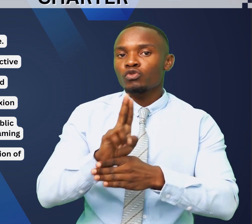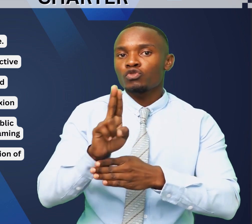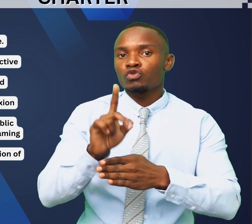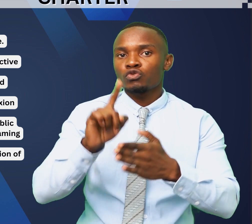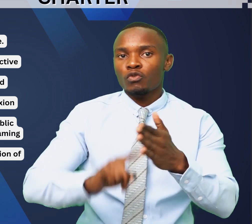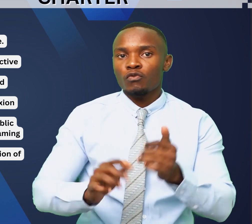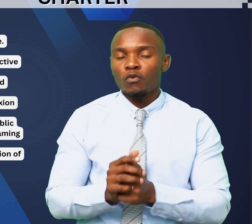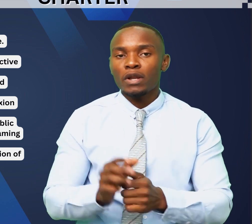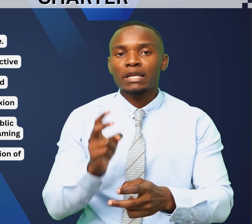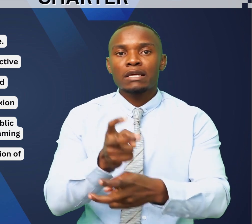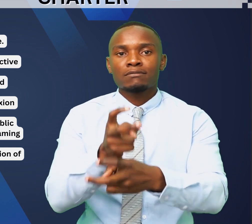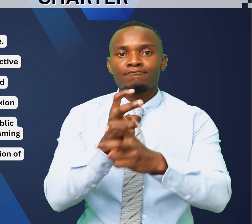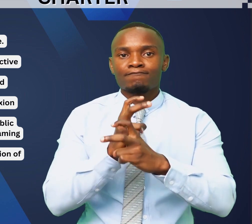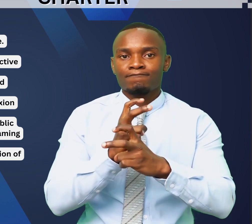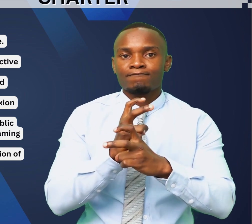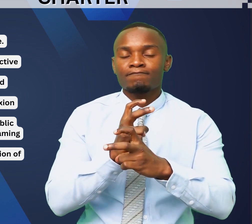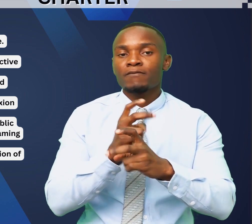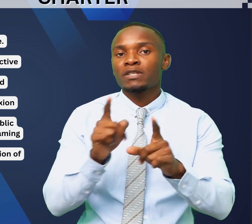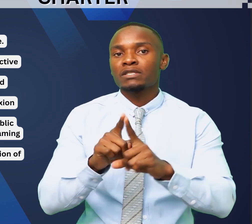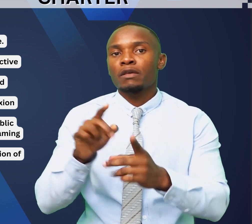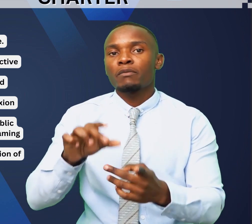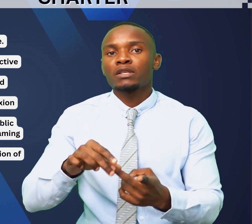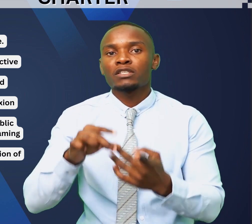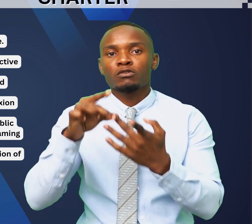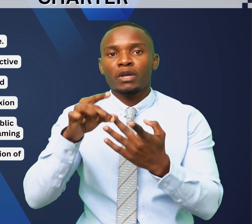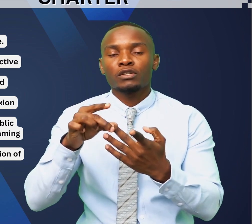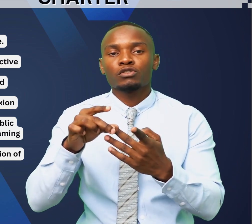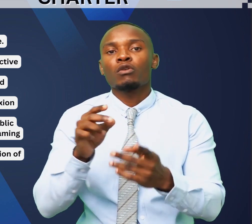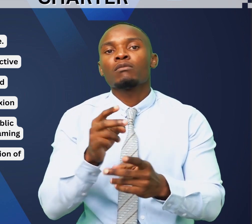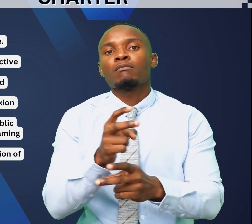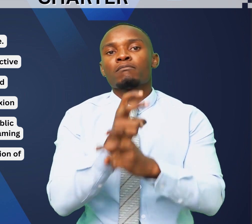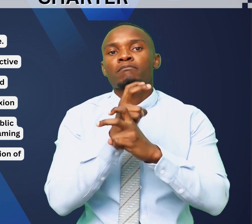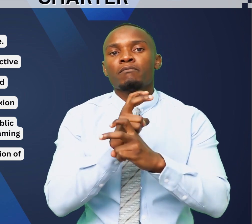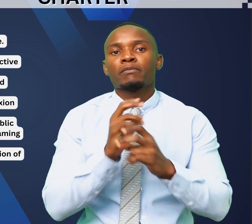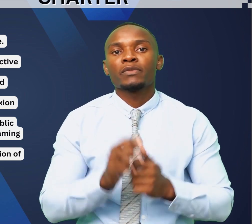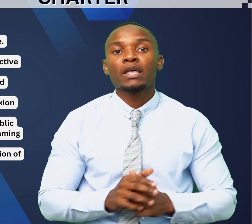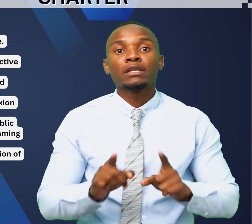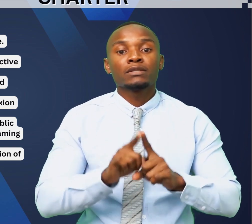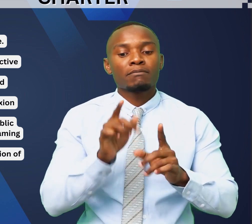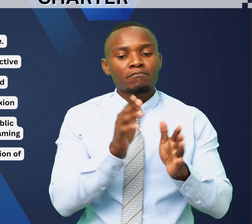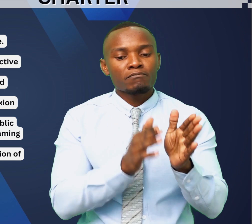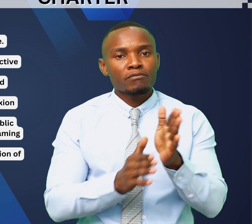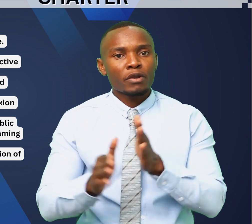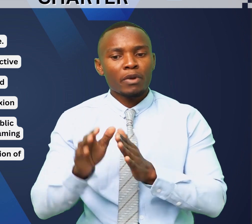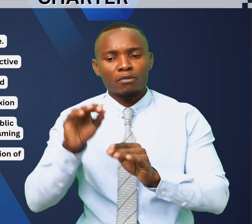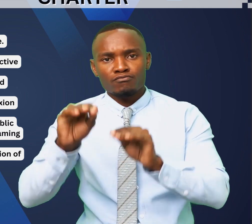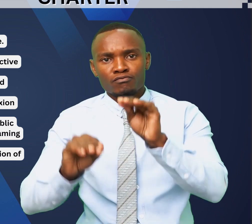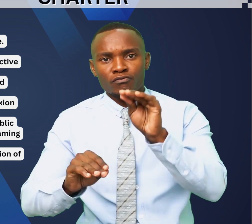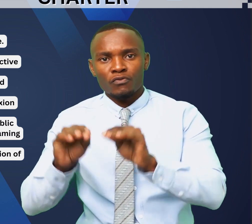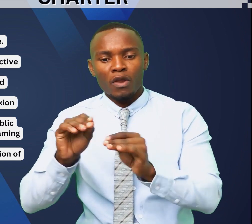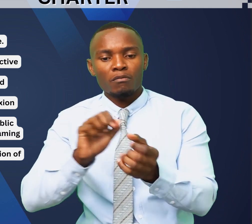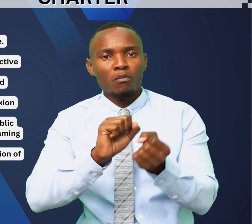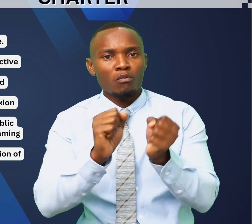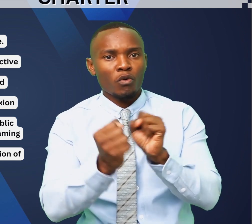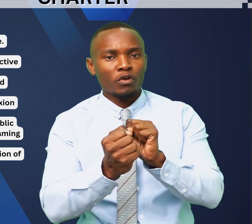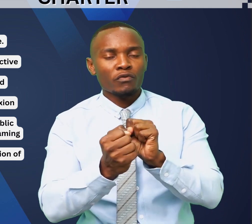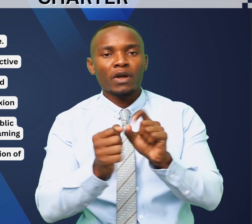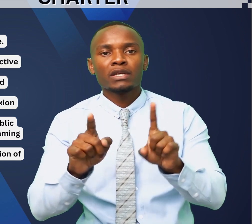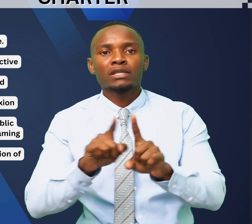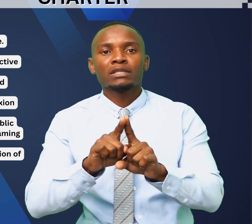of standardization mark and distinctive marks, to prepare, frame, modify or amend